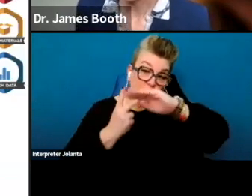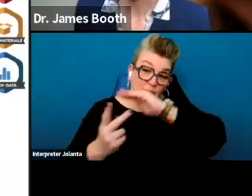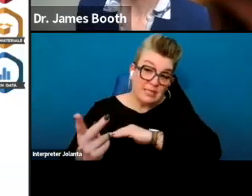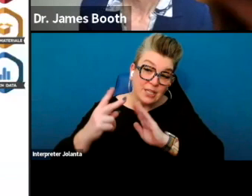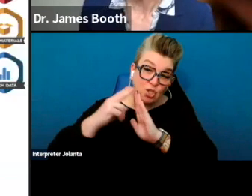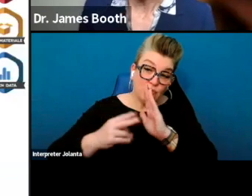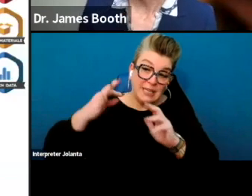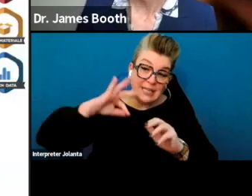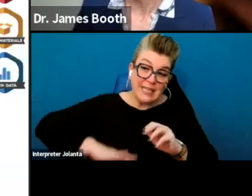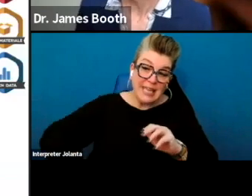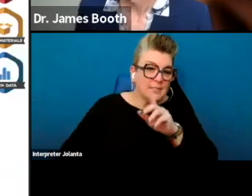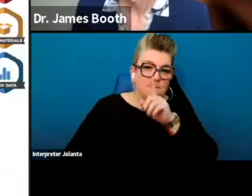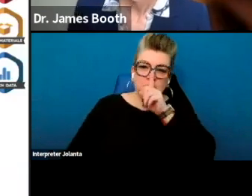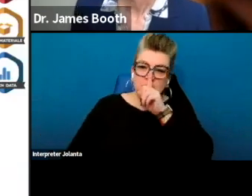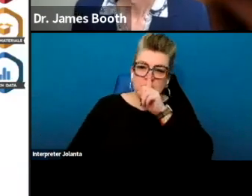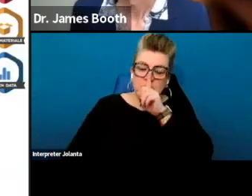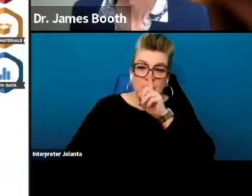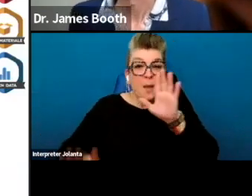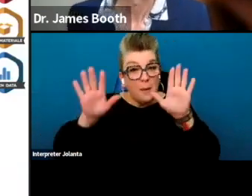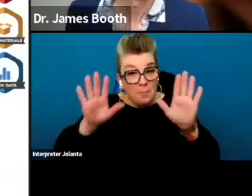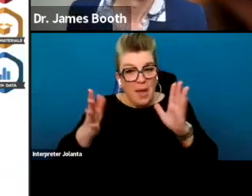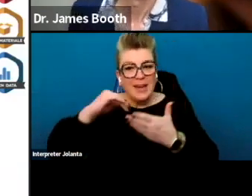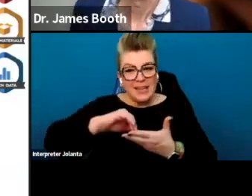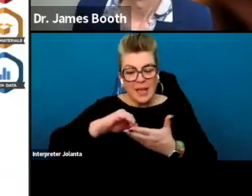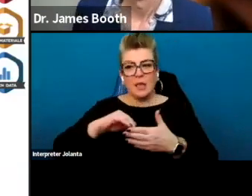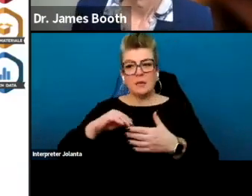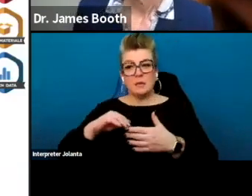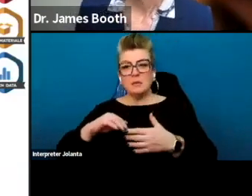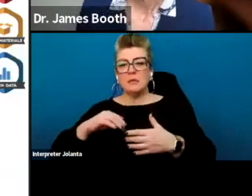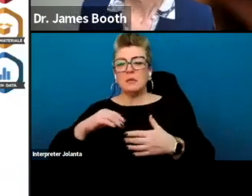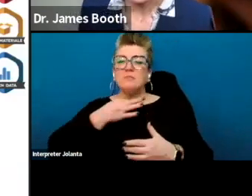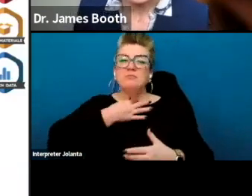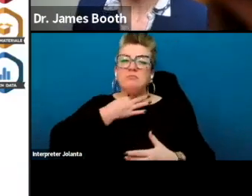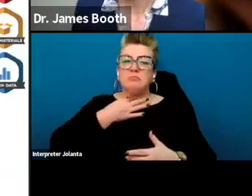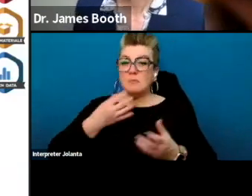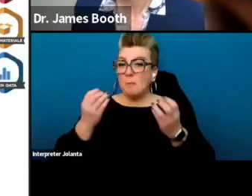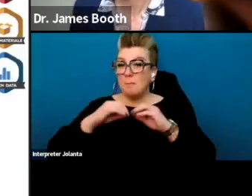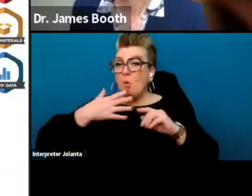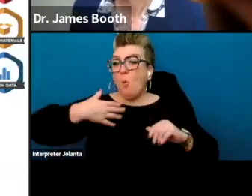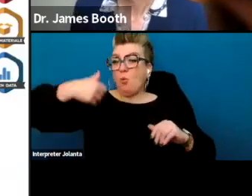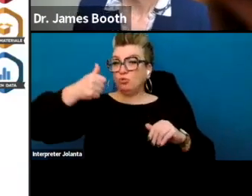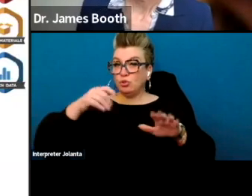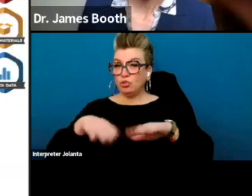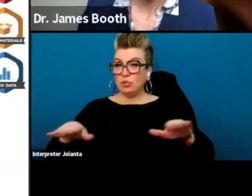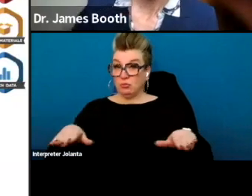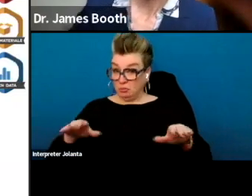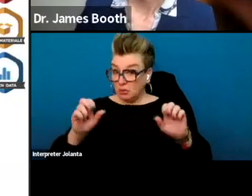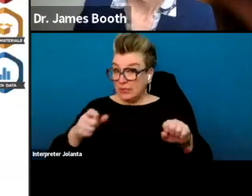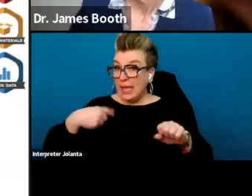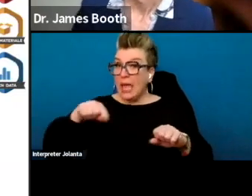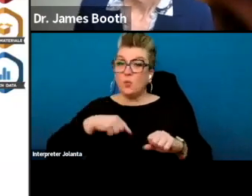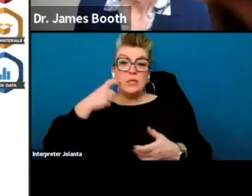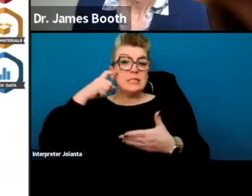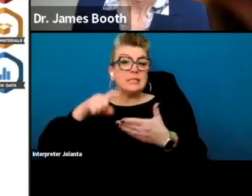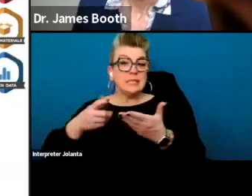interested in looking at like the older cohort to see whether, yeah, semantic specialization is predictive